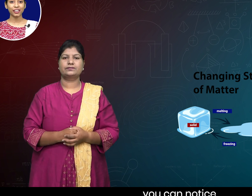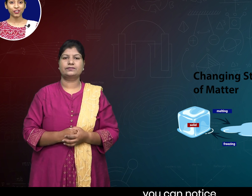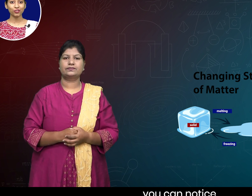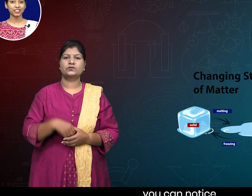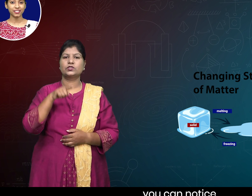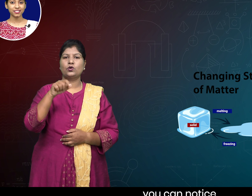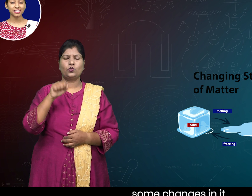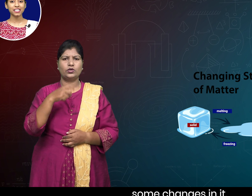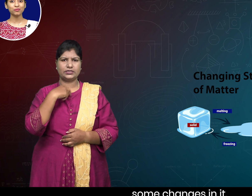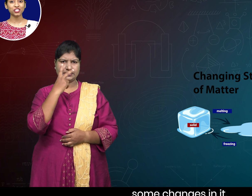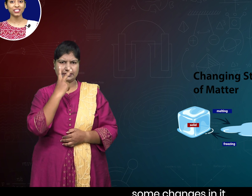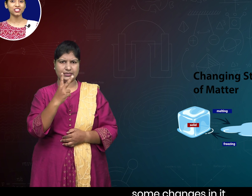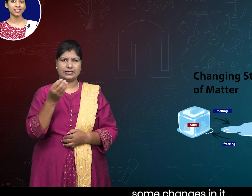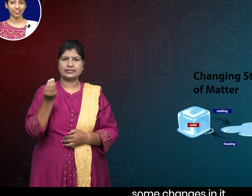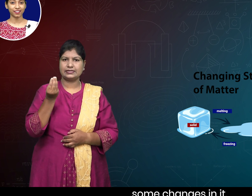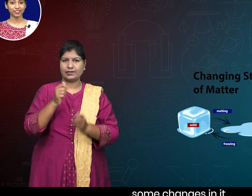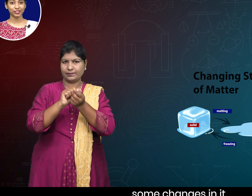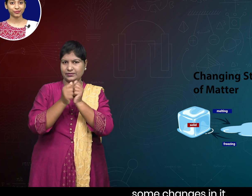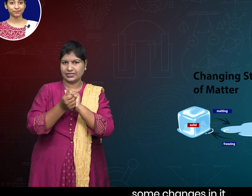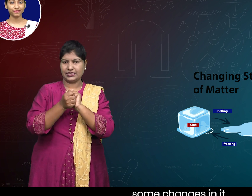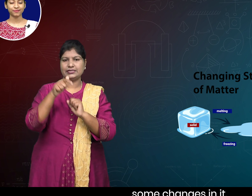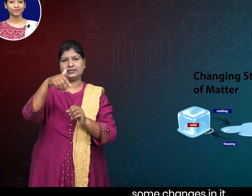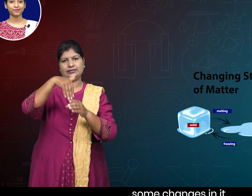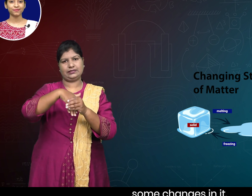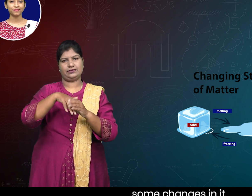you can notice some changes in it.